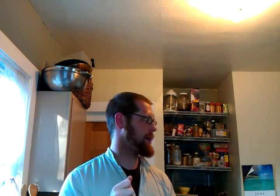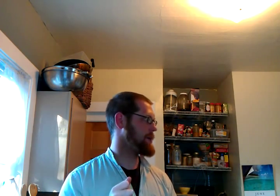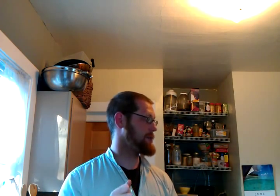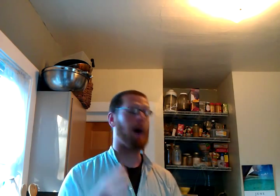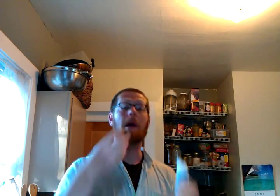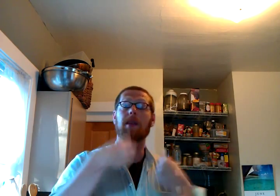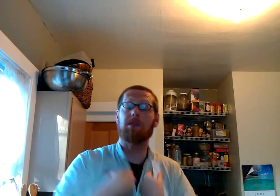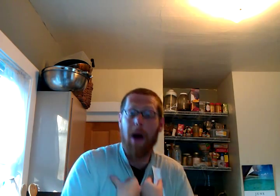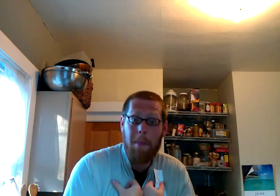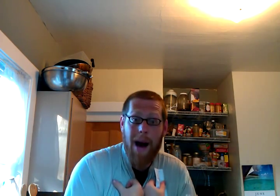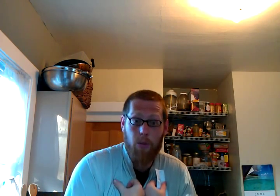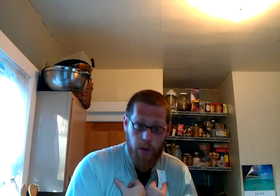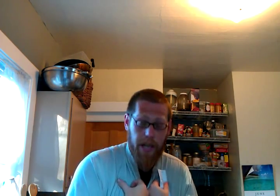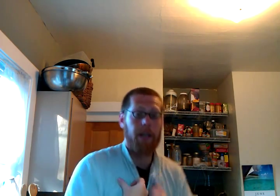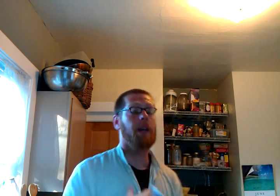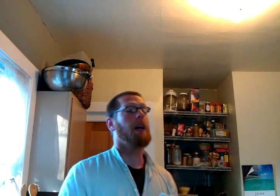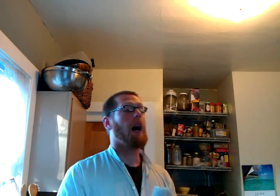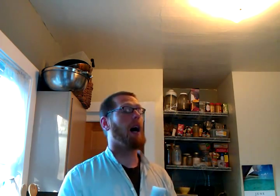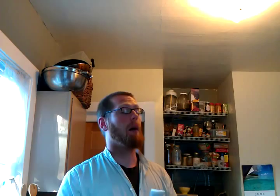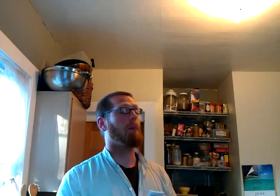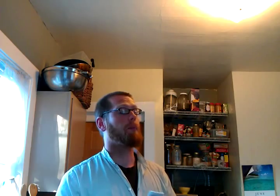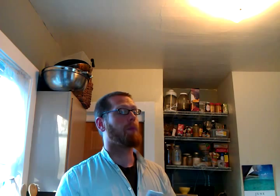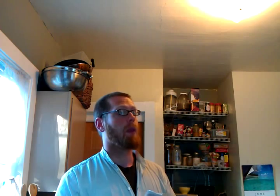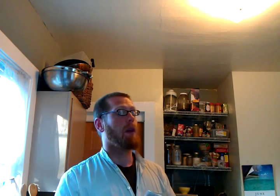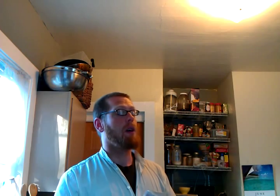was about, at least by my read.